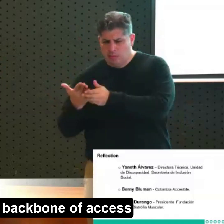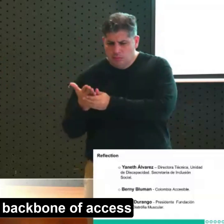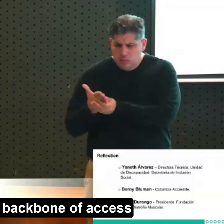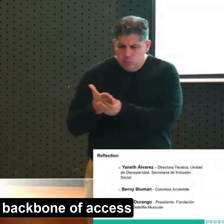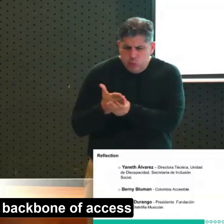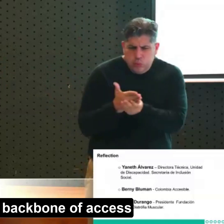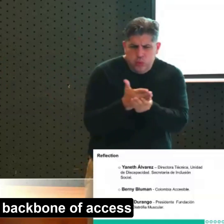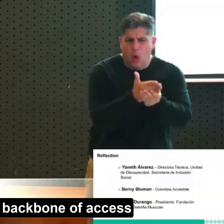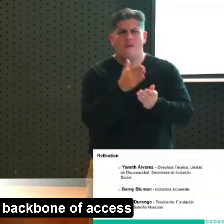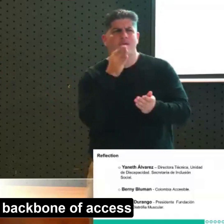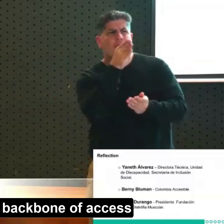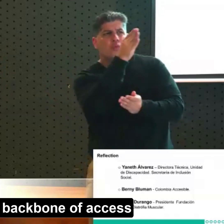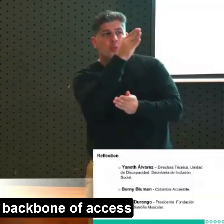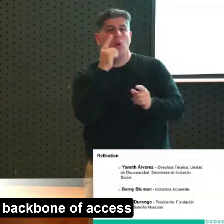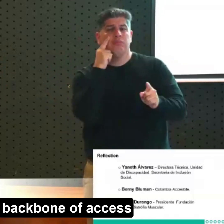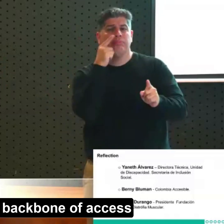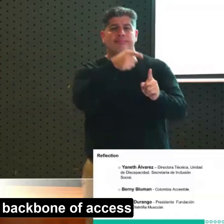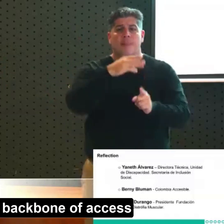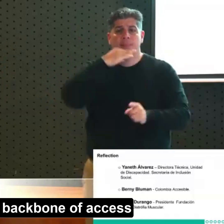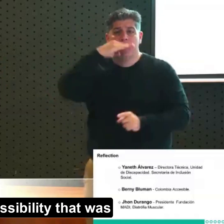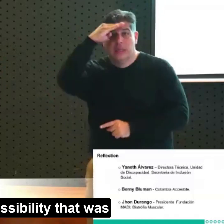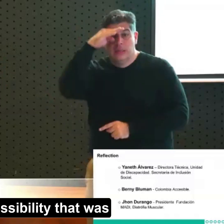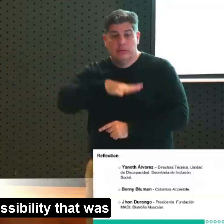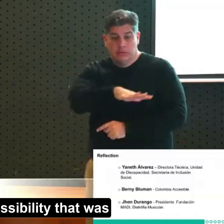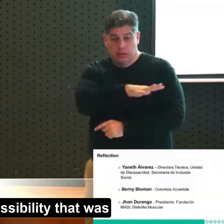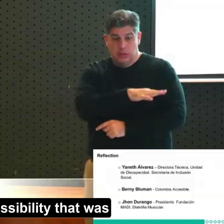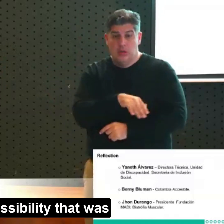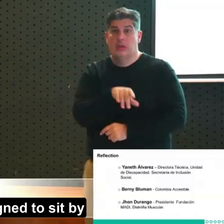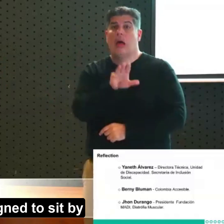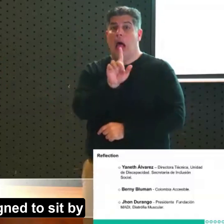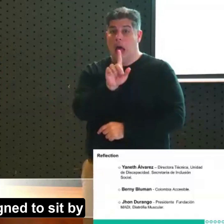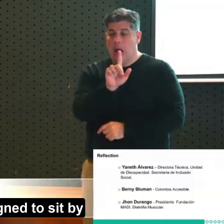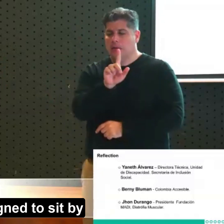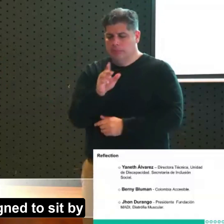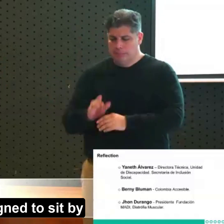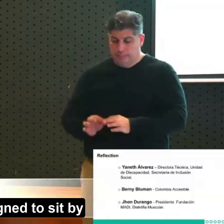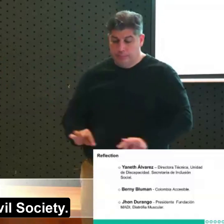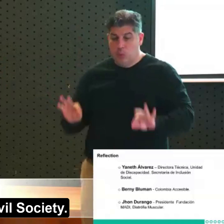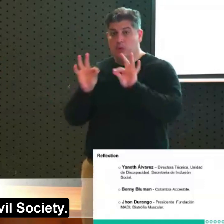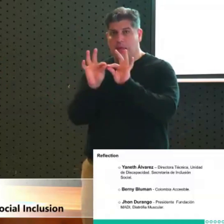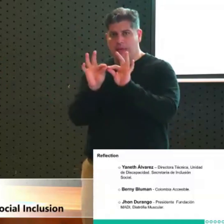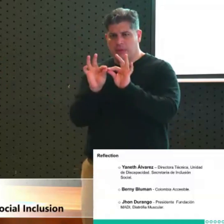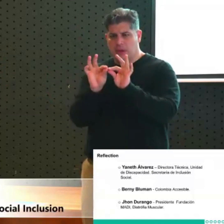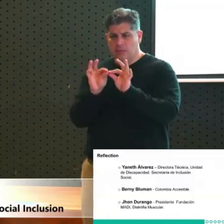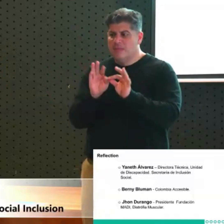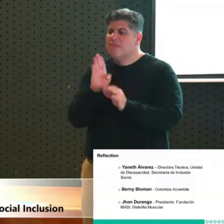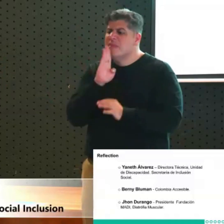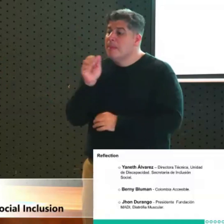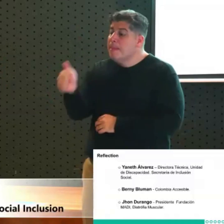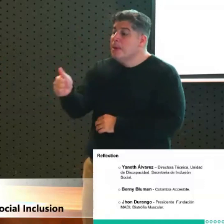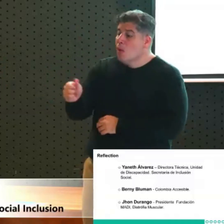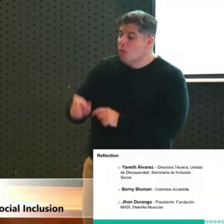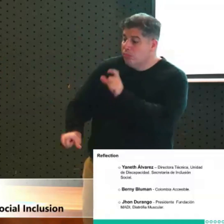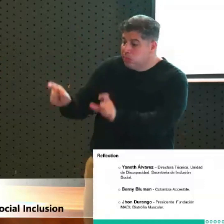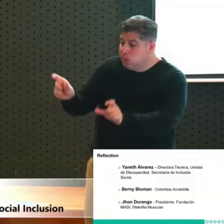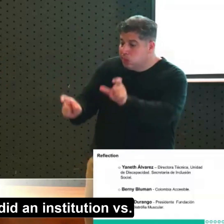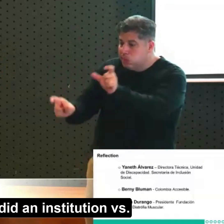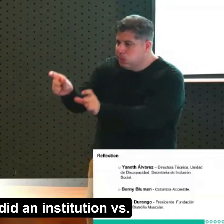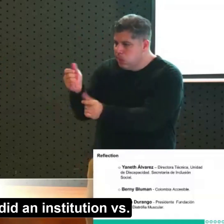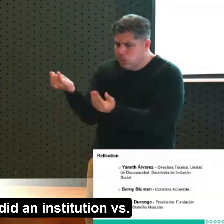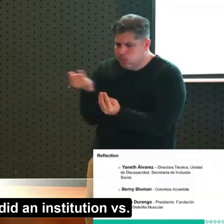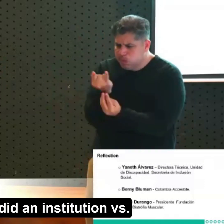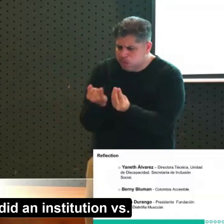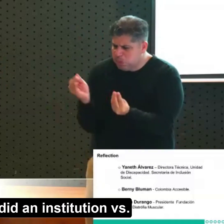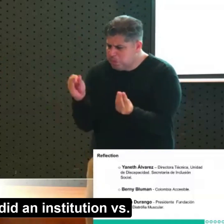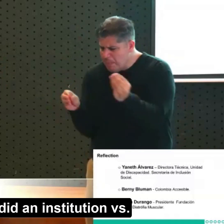exists between the backbone of access and accessibility that was designed by civil society